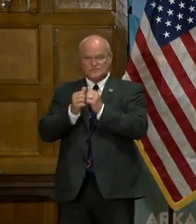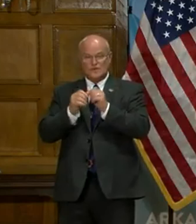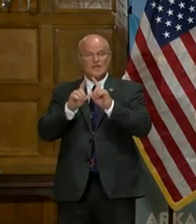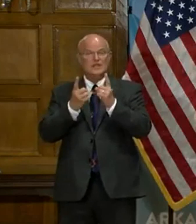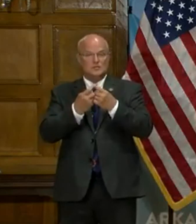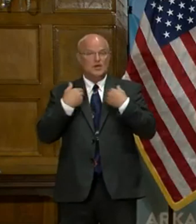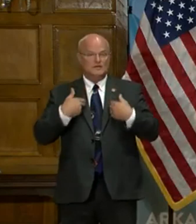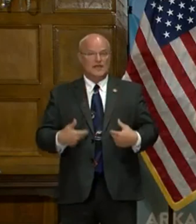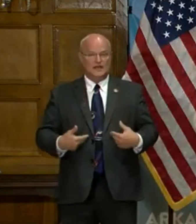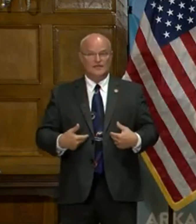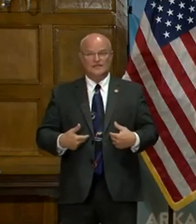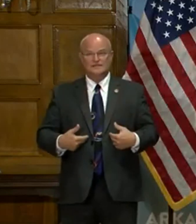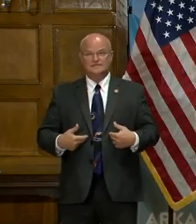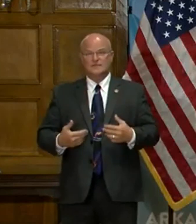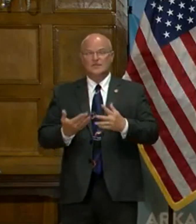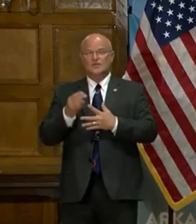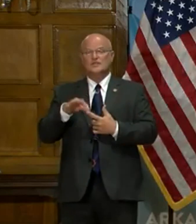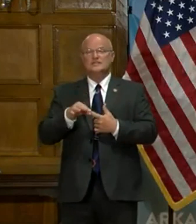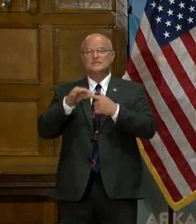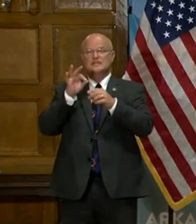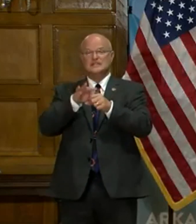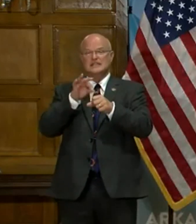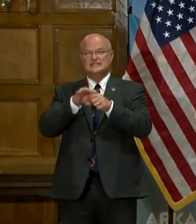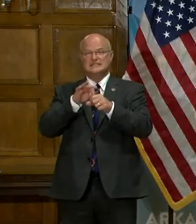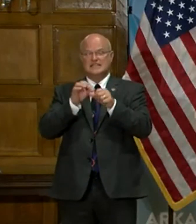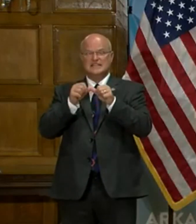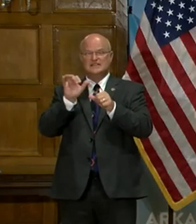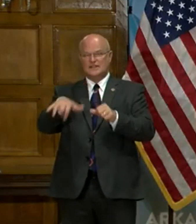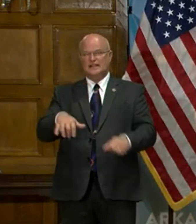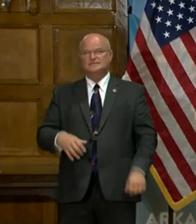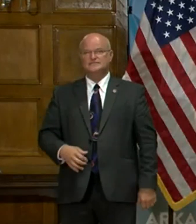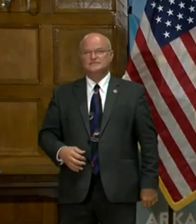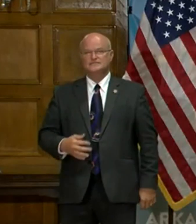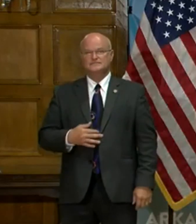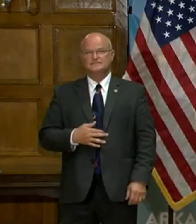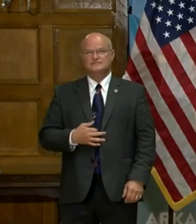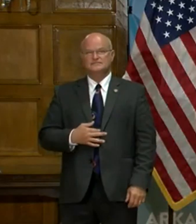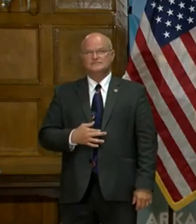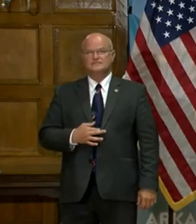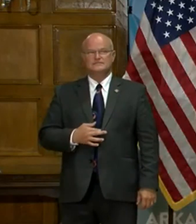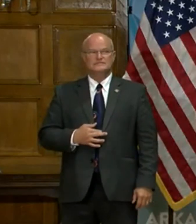with the Department of Health during the special elections. They'll continue to do that.